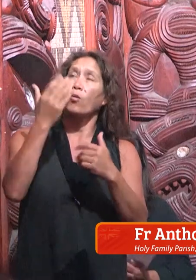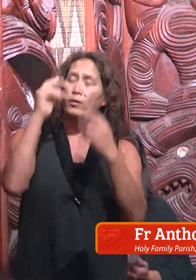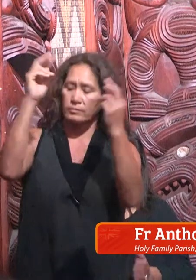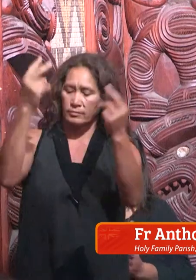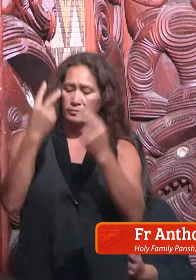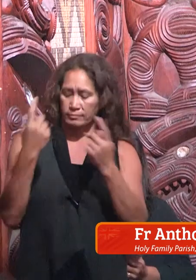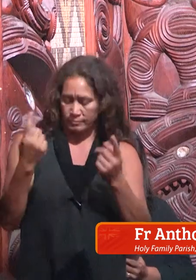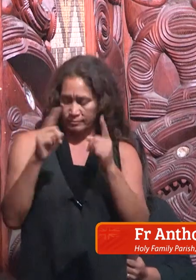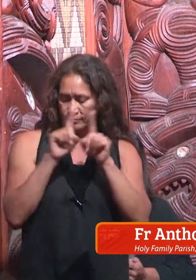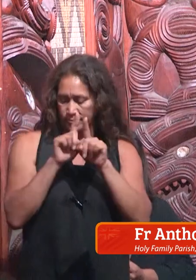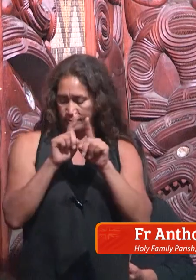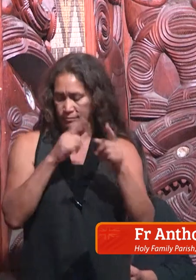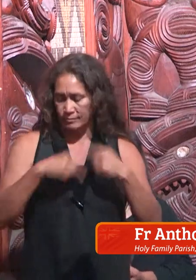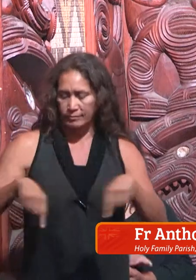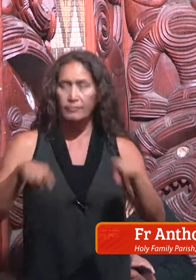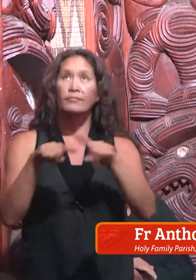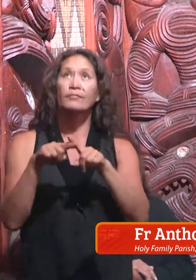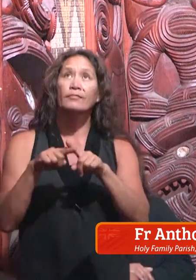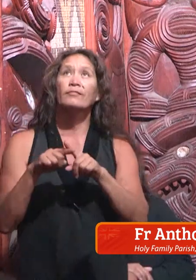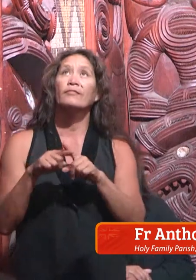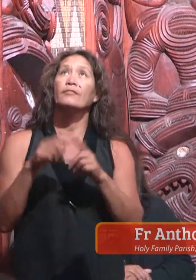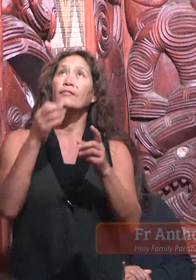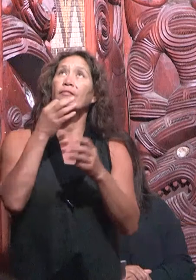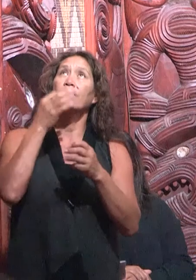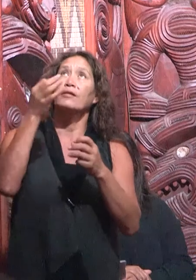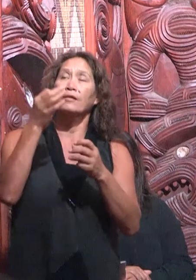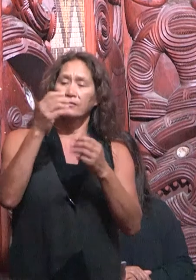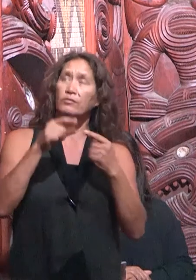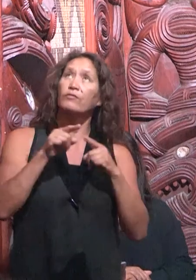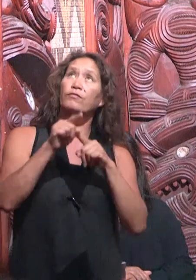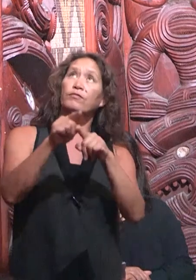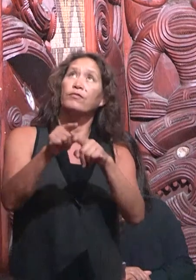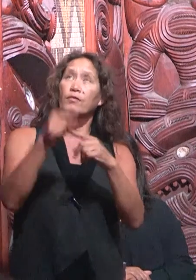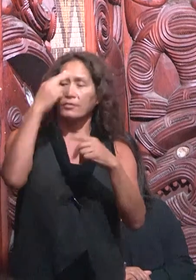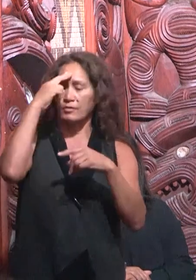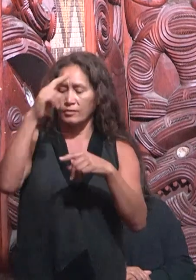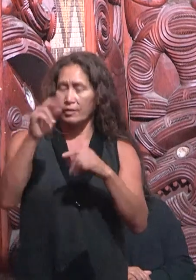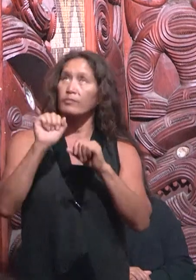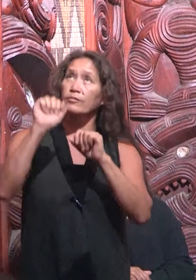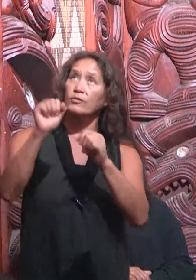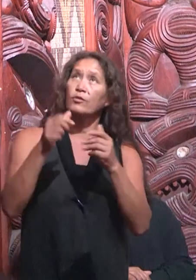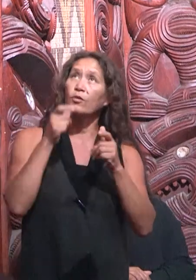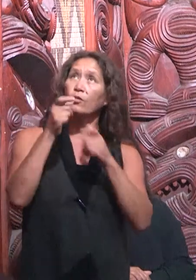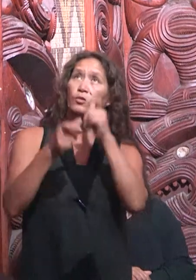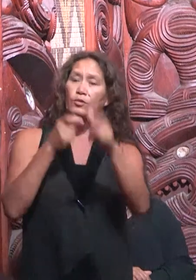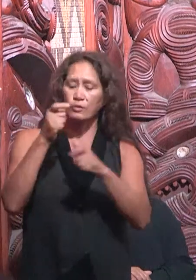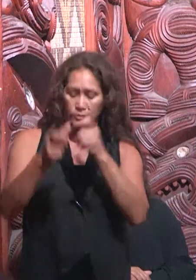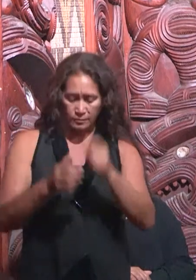e tō hurin ato ne. Me te a ki a pōai tō aroha inoi inoi mato ki a